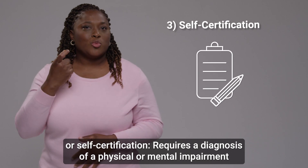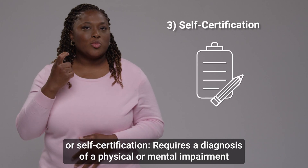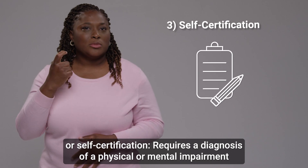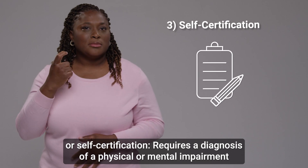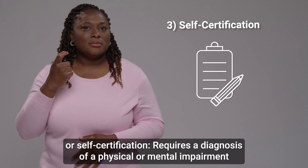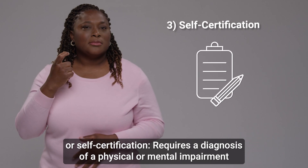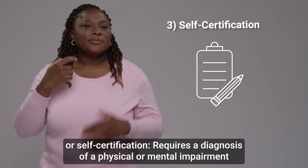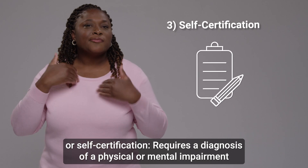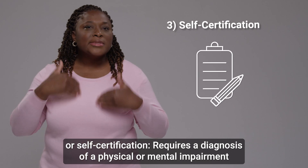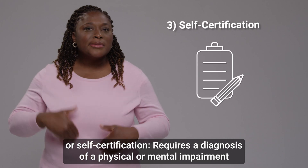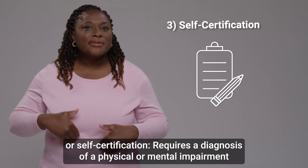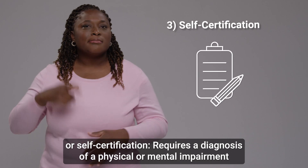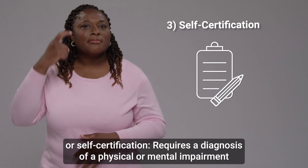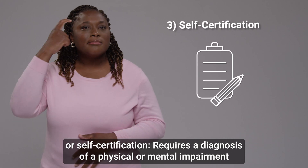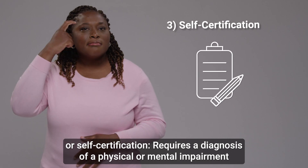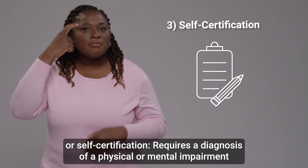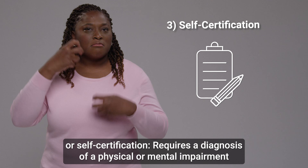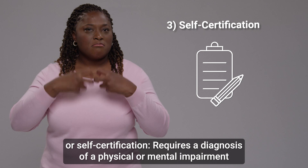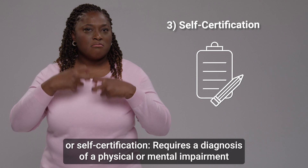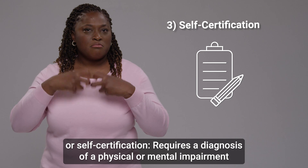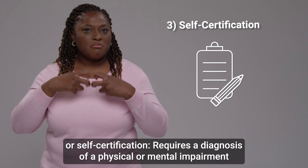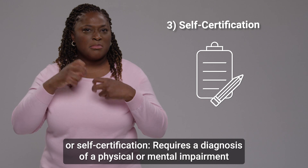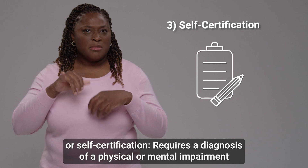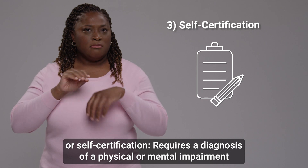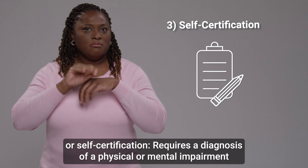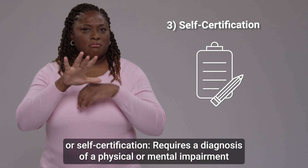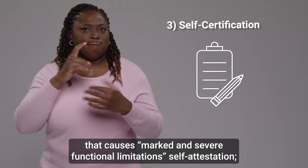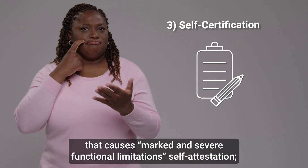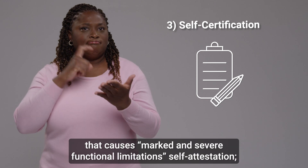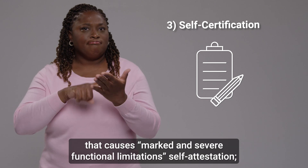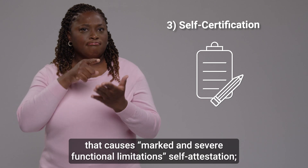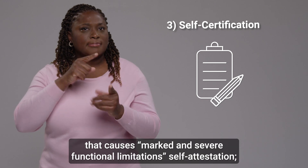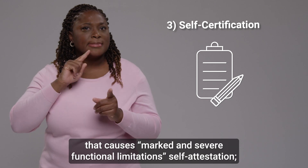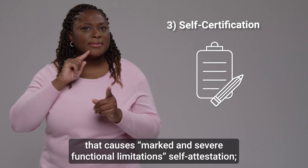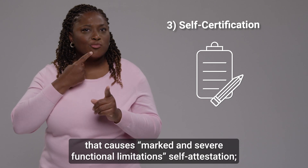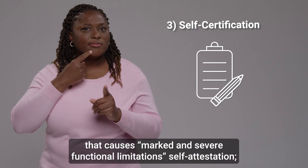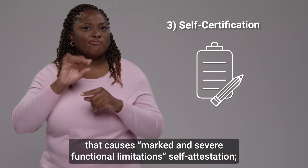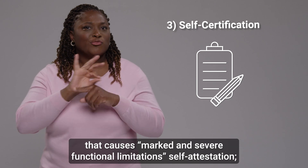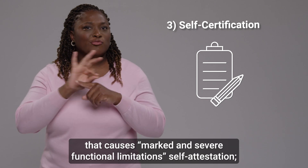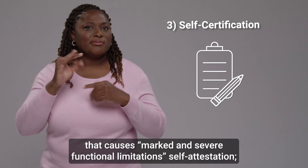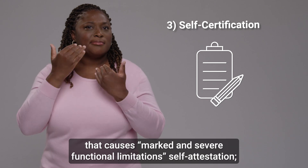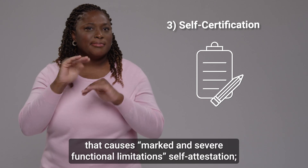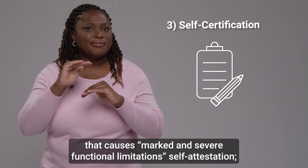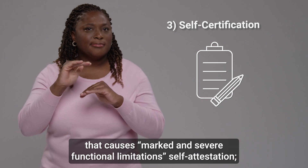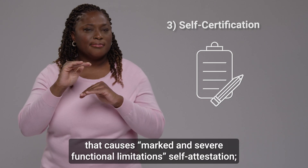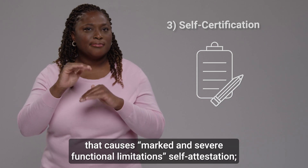diagnosis of a physical or mental impairment that causes marked and severe functional